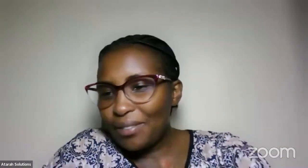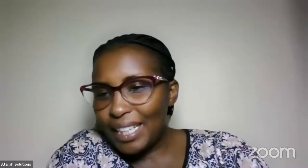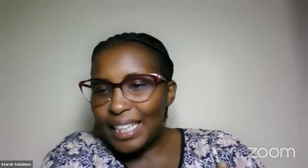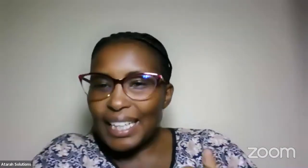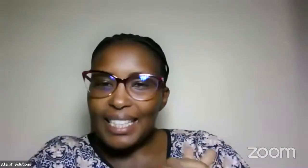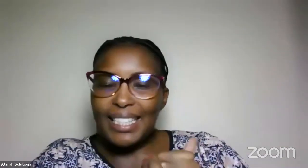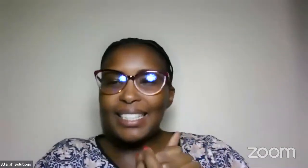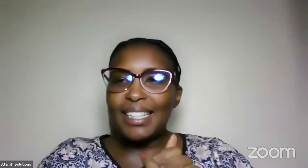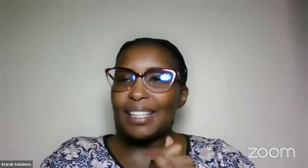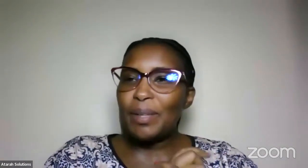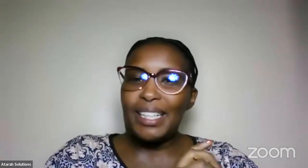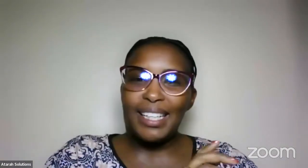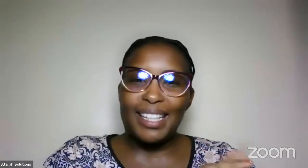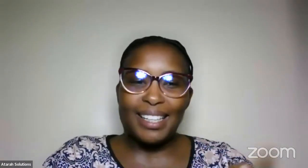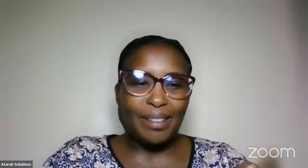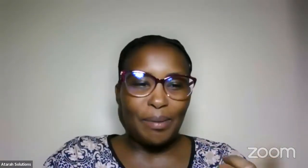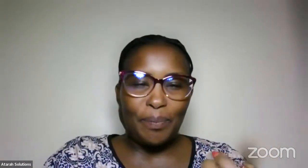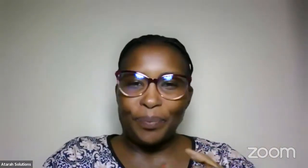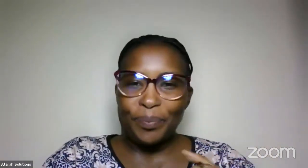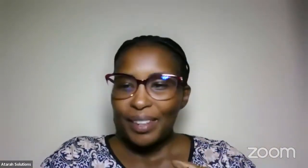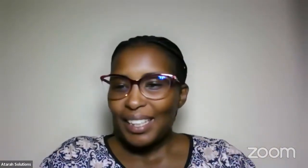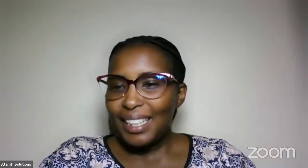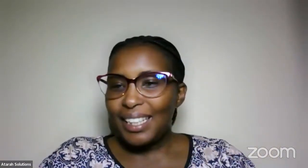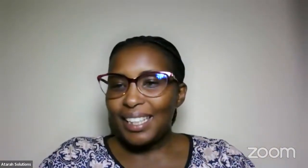Good evening, ladies and gentlemen.